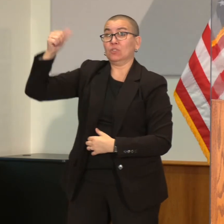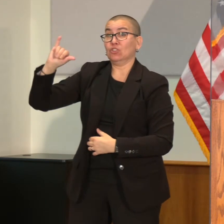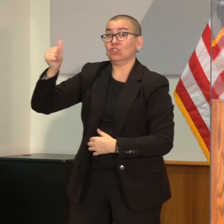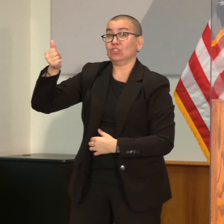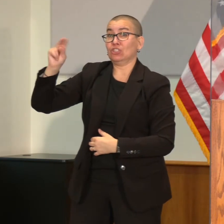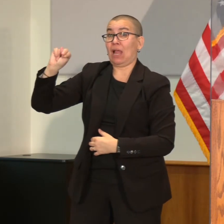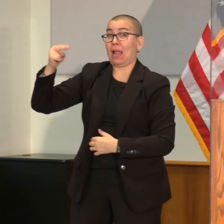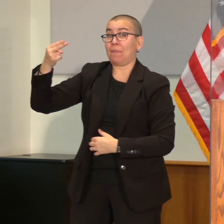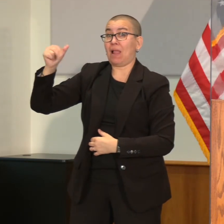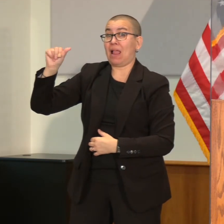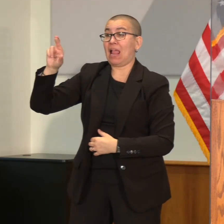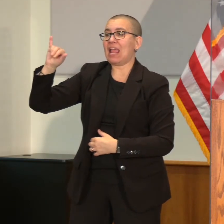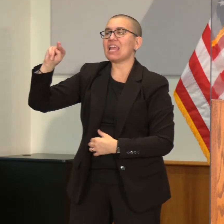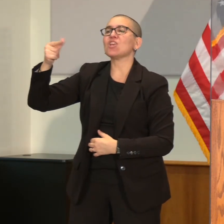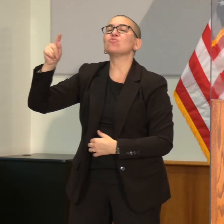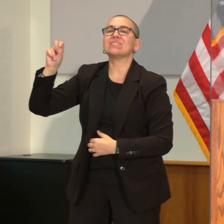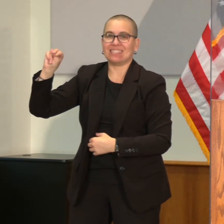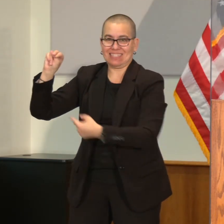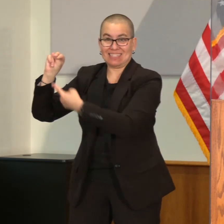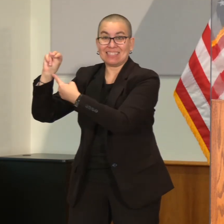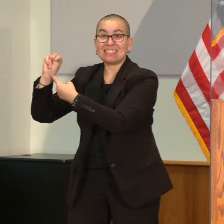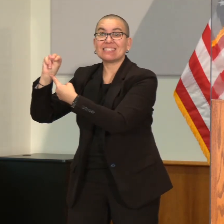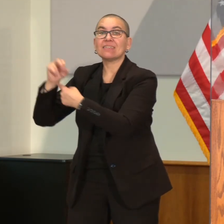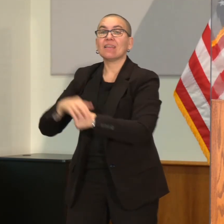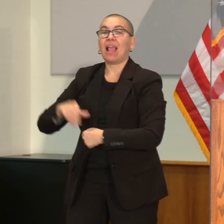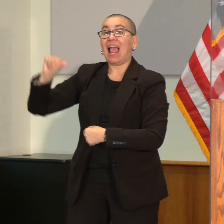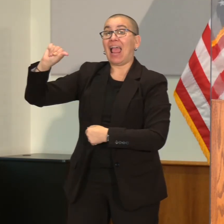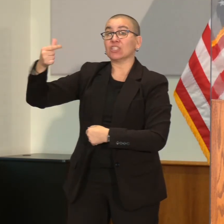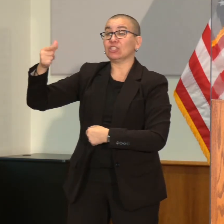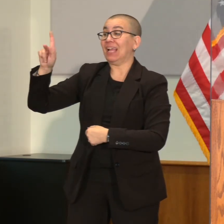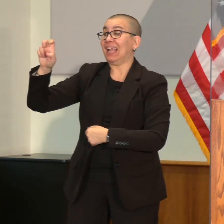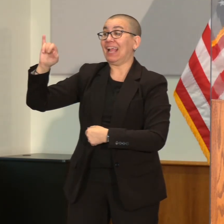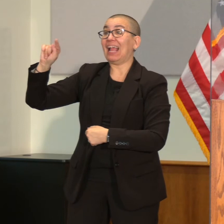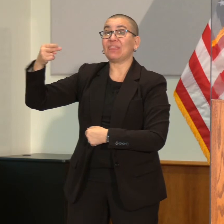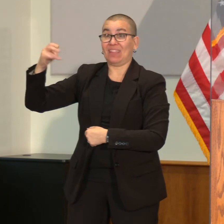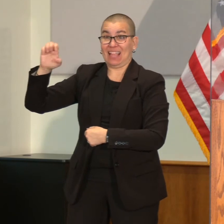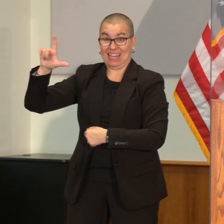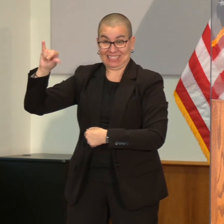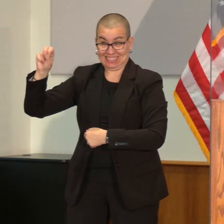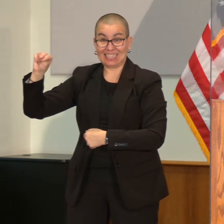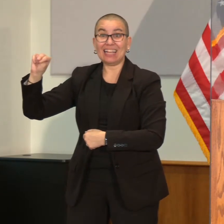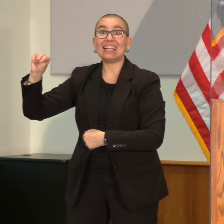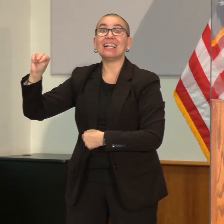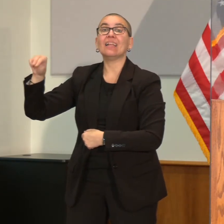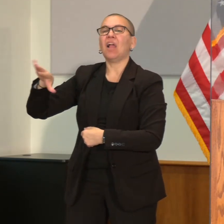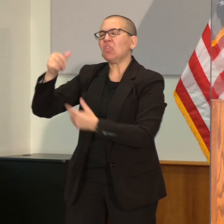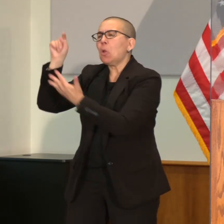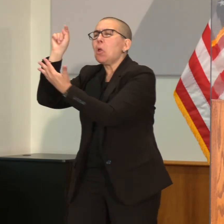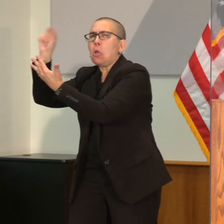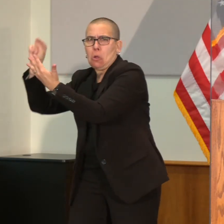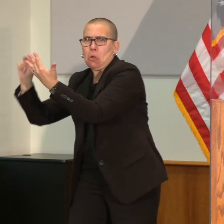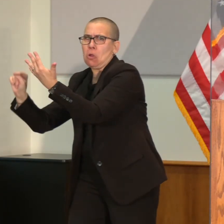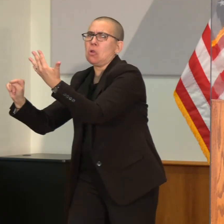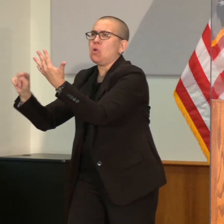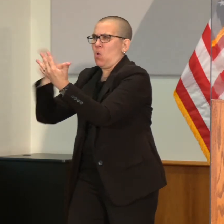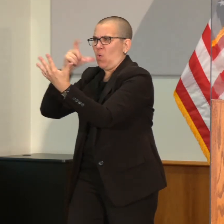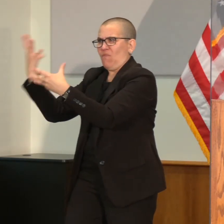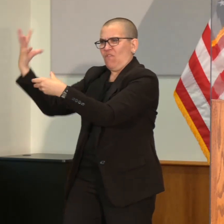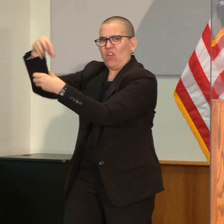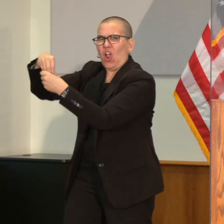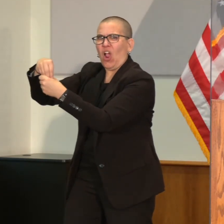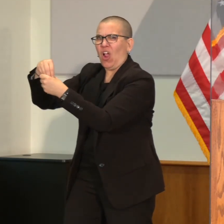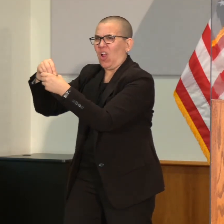Keith Ellison, and Rena Moran, who, with others, worked for more than a year on an effort to put together a handbook